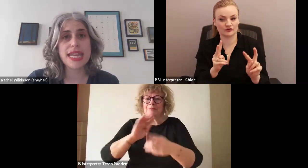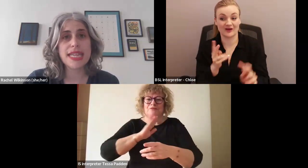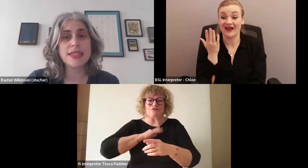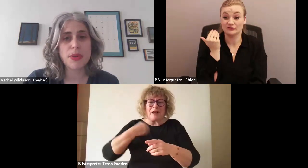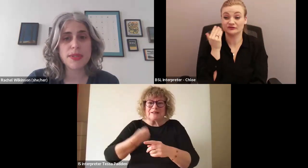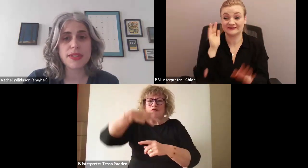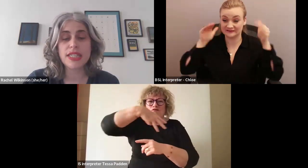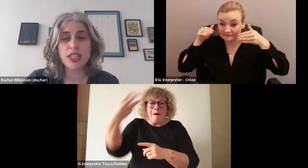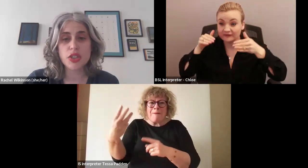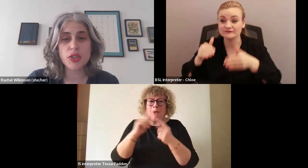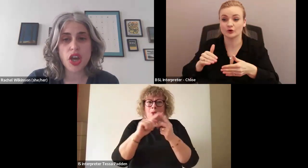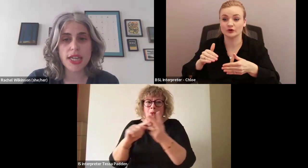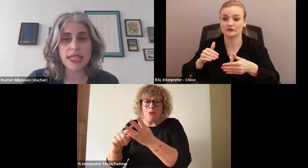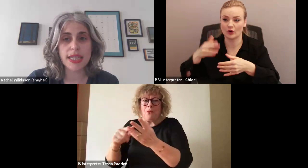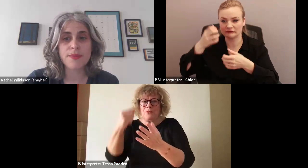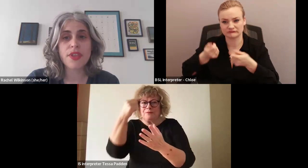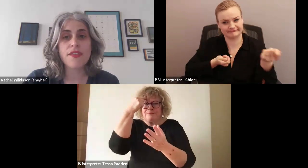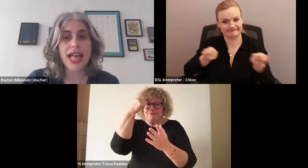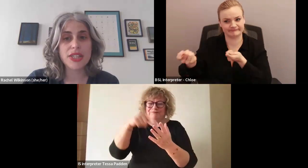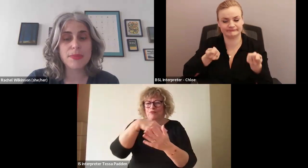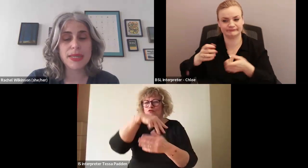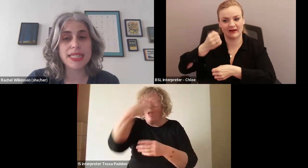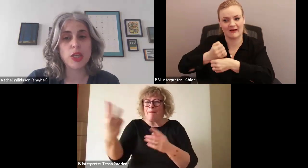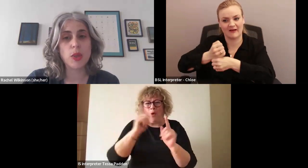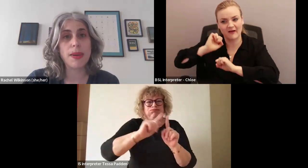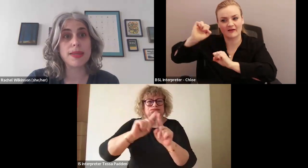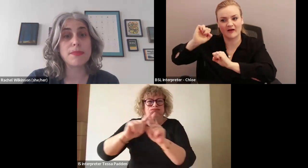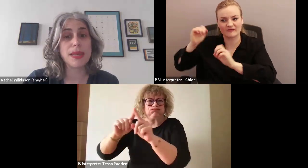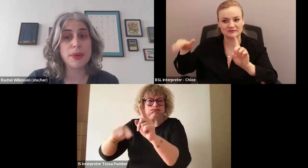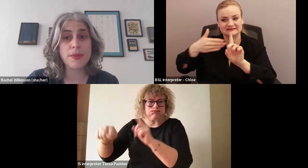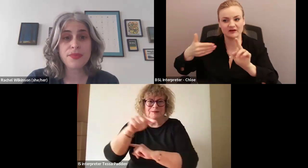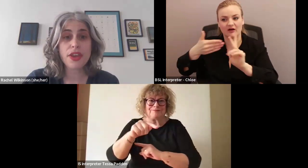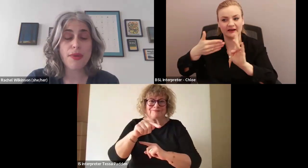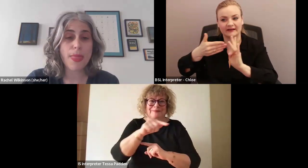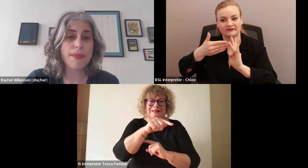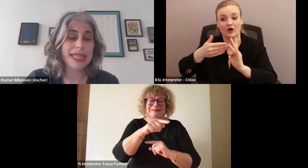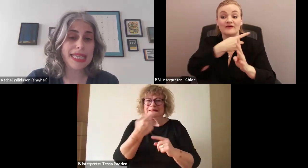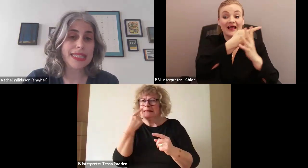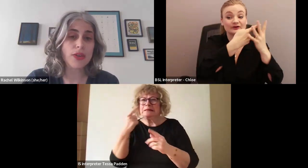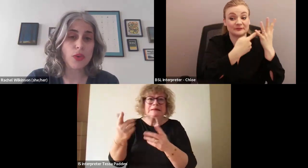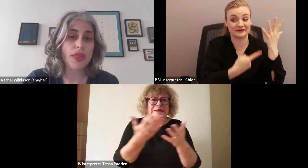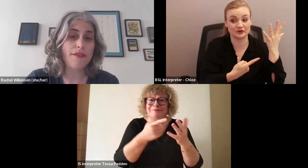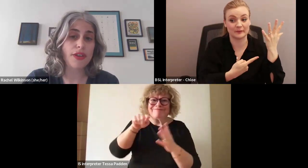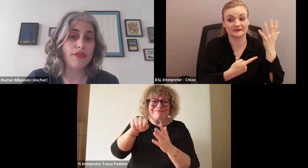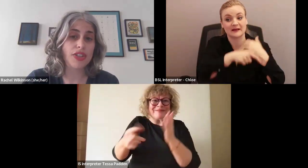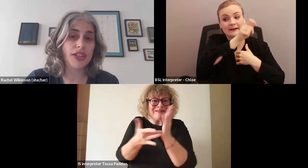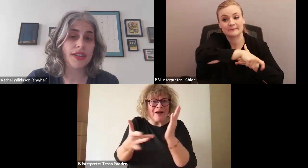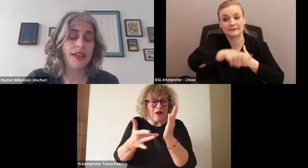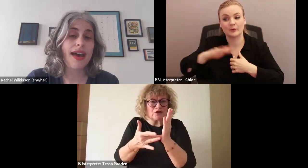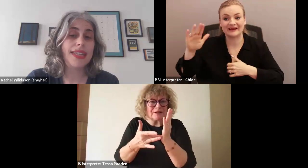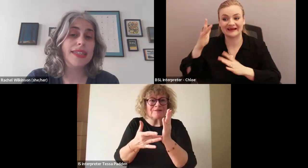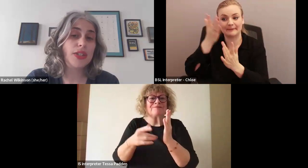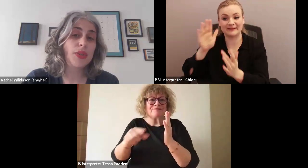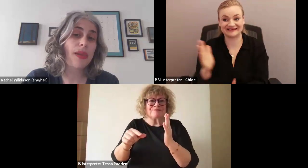focused on state-sponsored digital targeting of LGBTQ+ people around the Middle East and North Africa